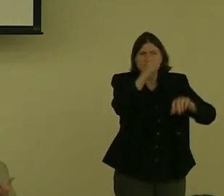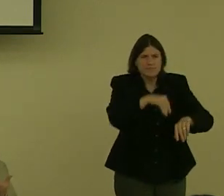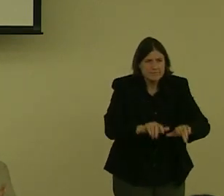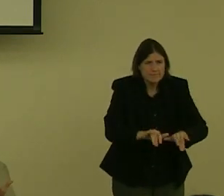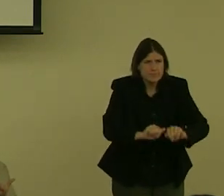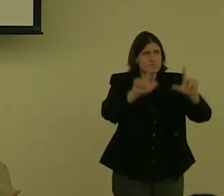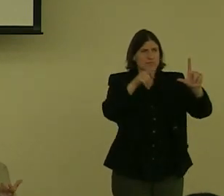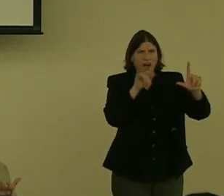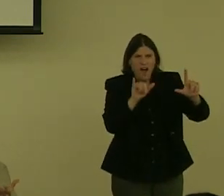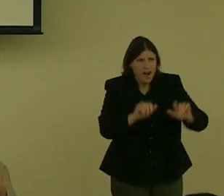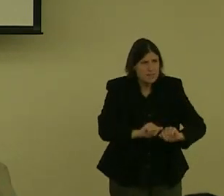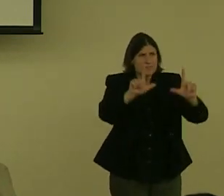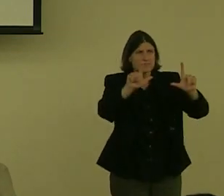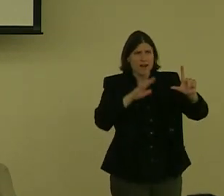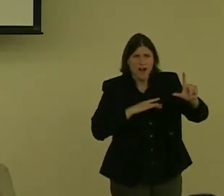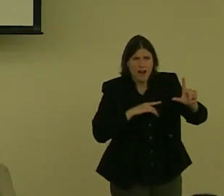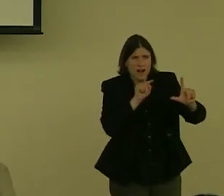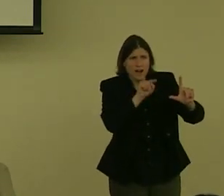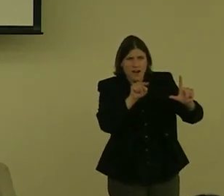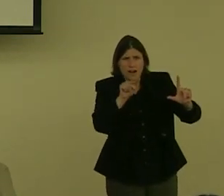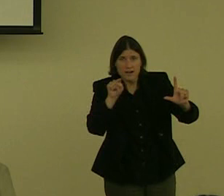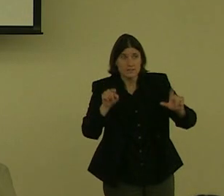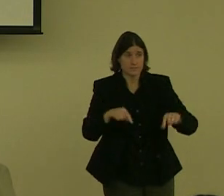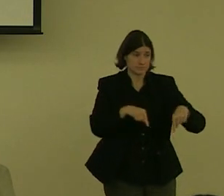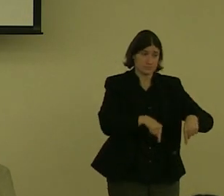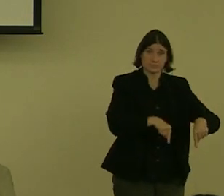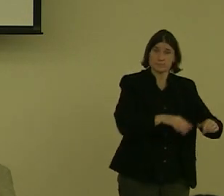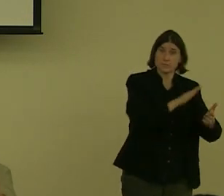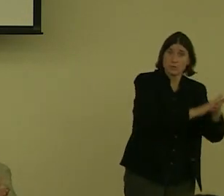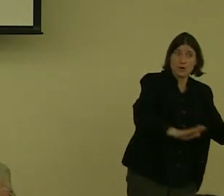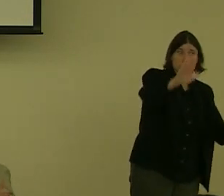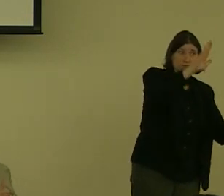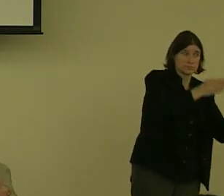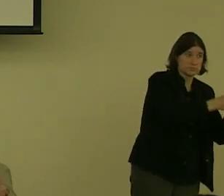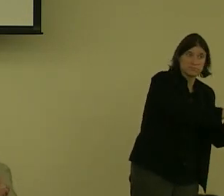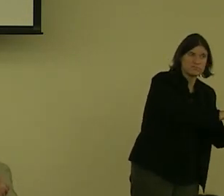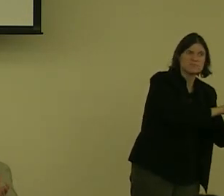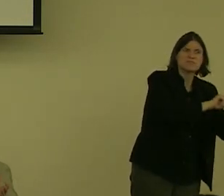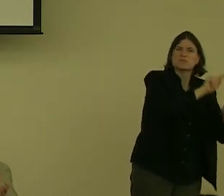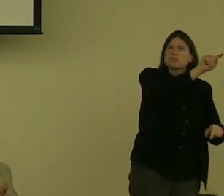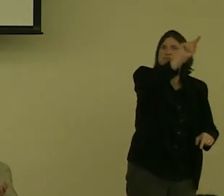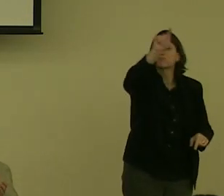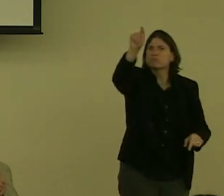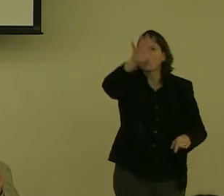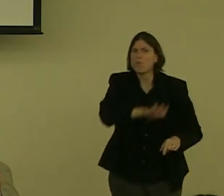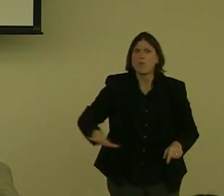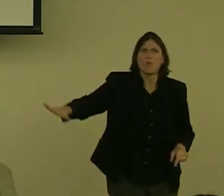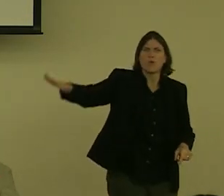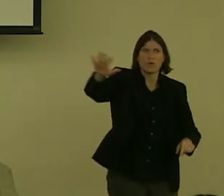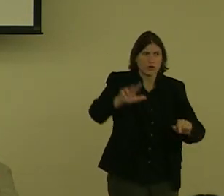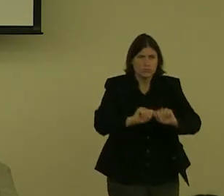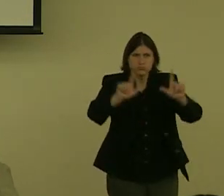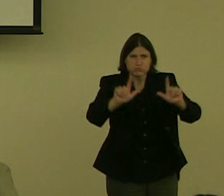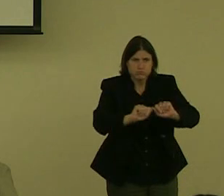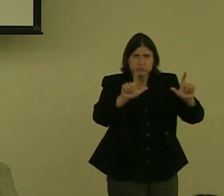you know, Heidi McDonald is one of my favorite writers, and she's not a professor that I'm aware of. But she has some